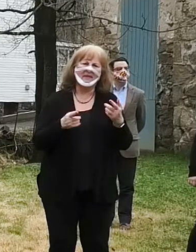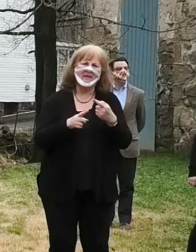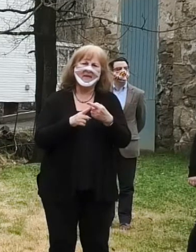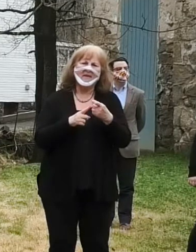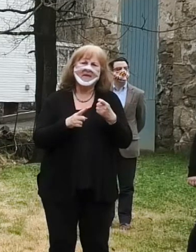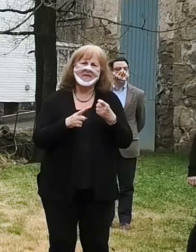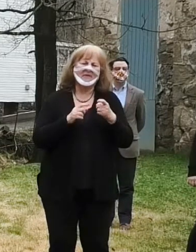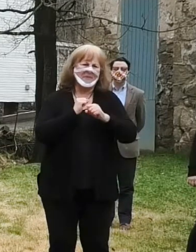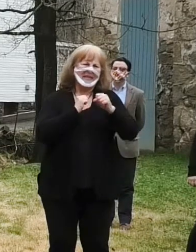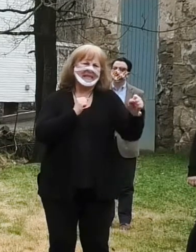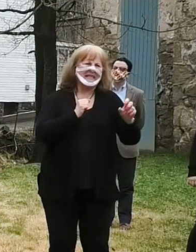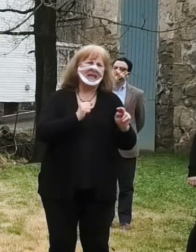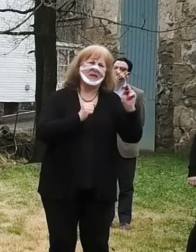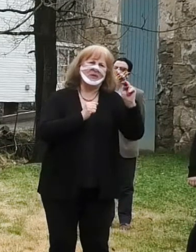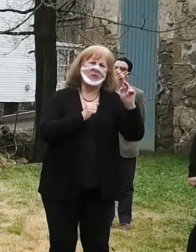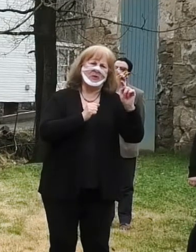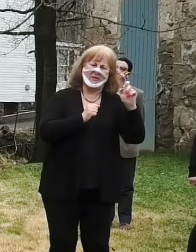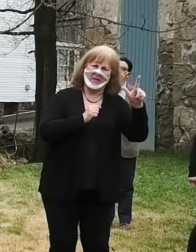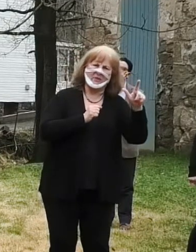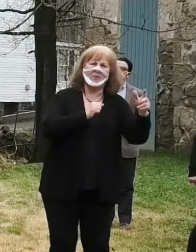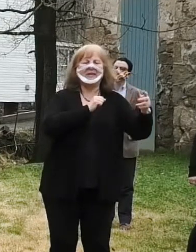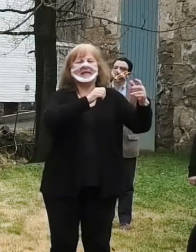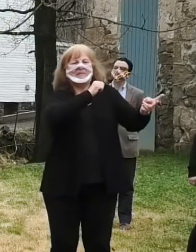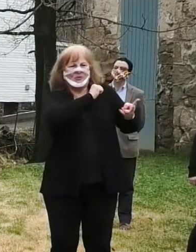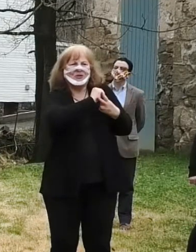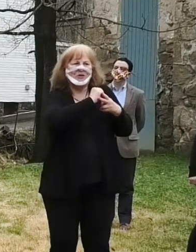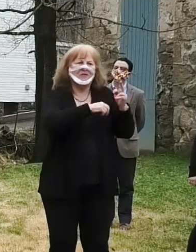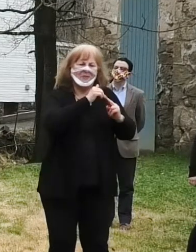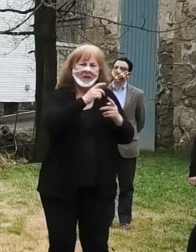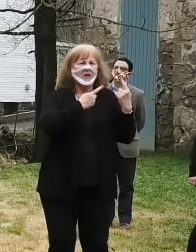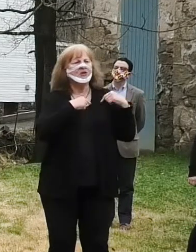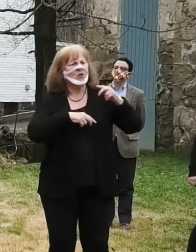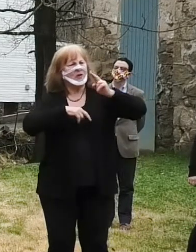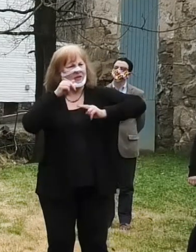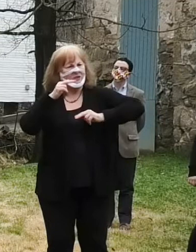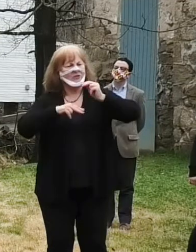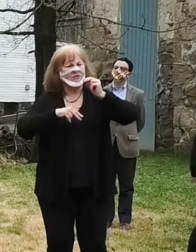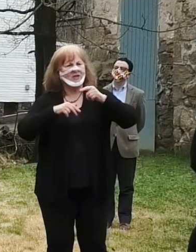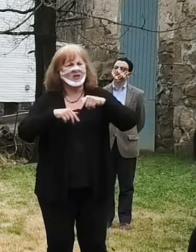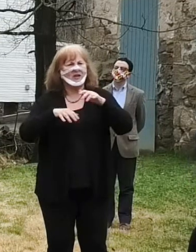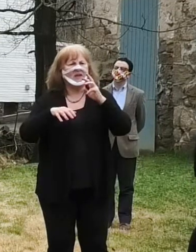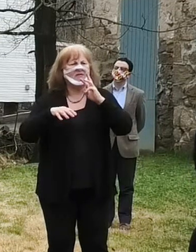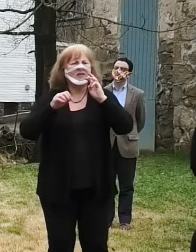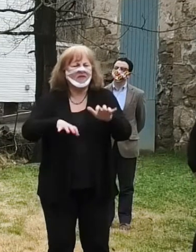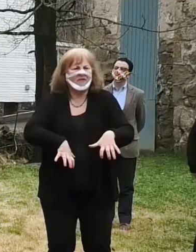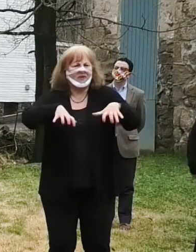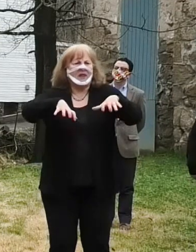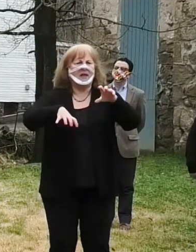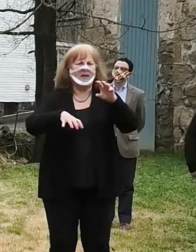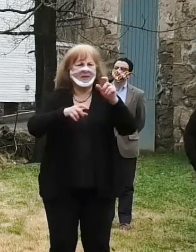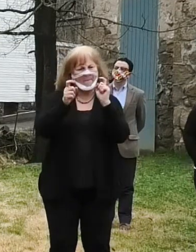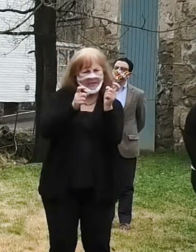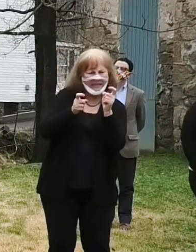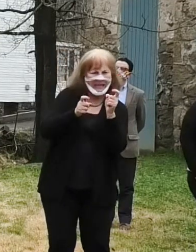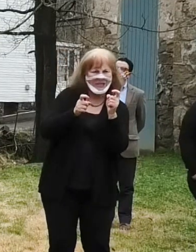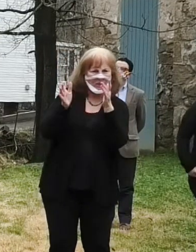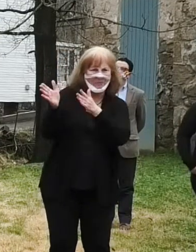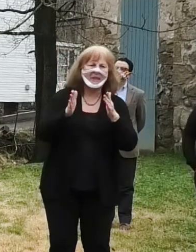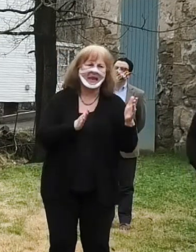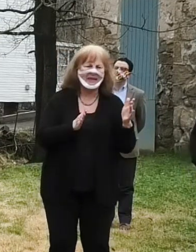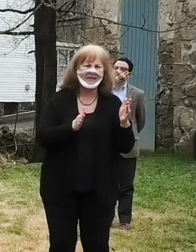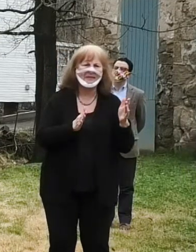the extended north tunnel. During the construction of the flood mitigation plan, they